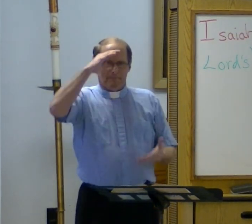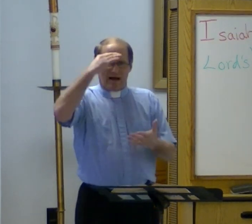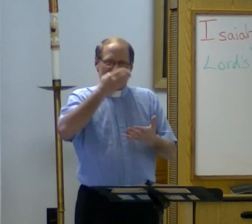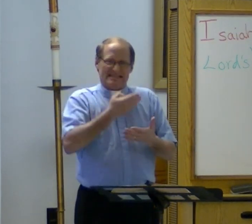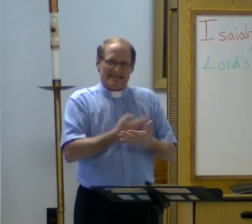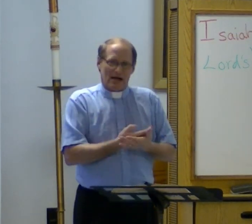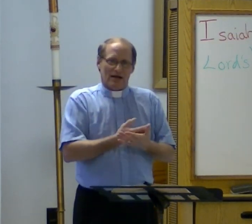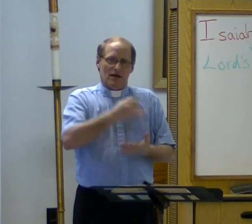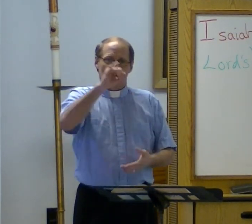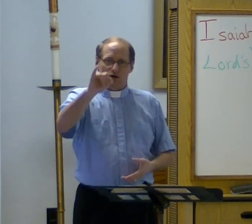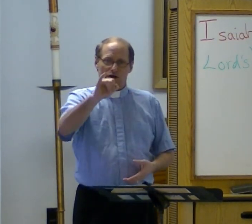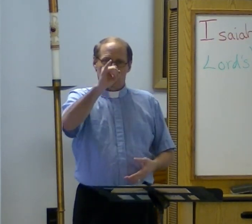My son